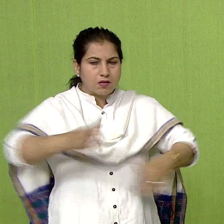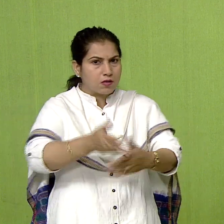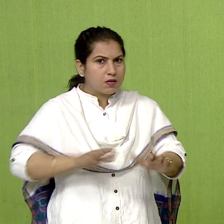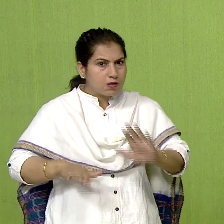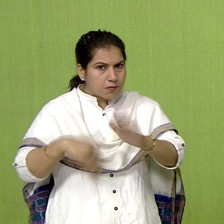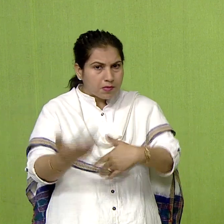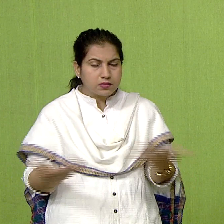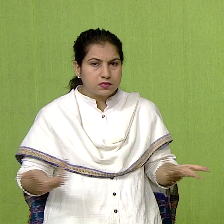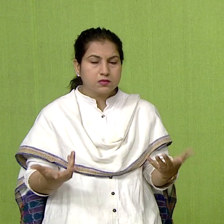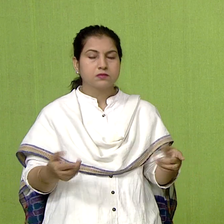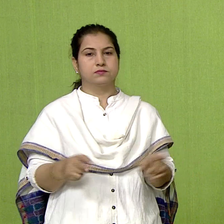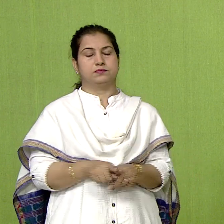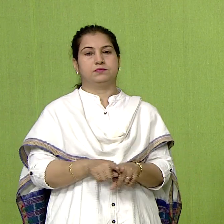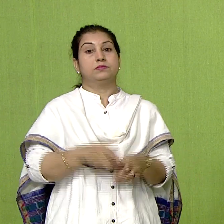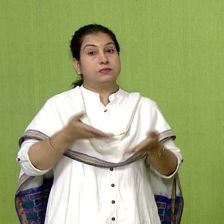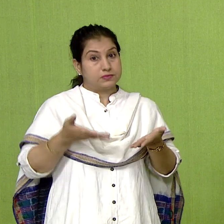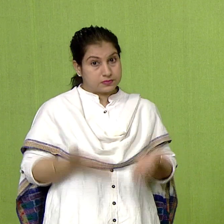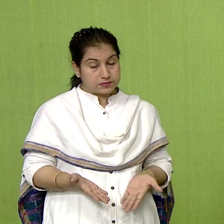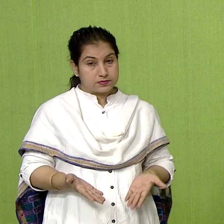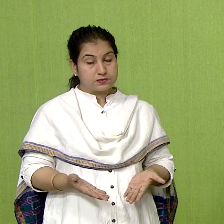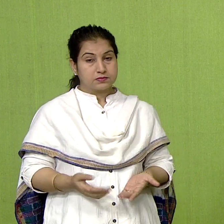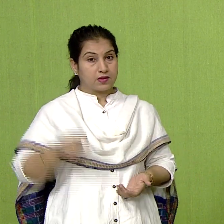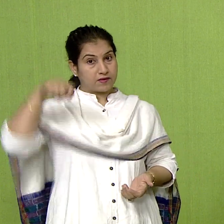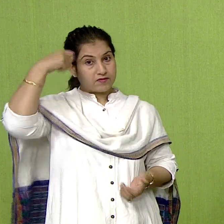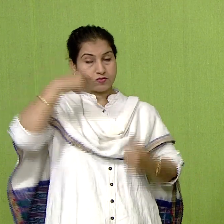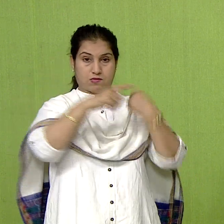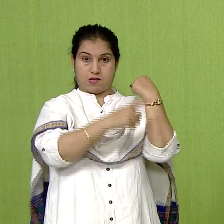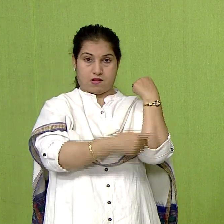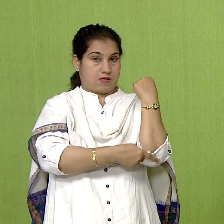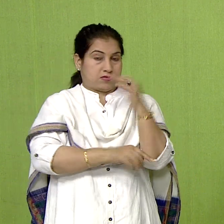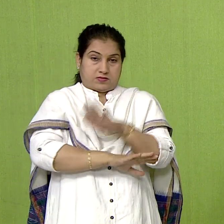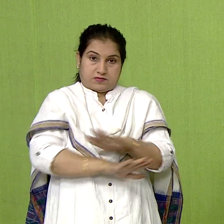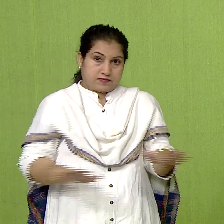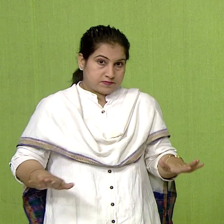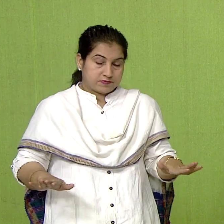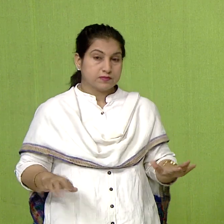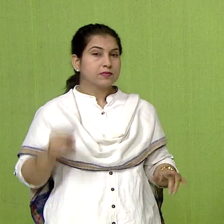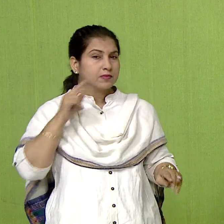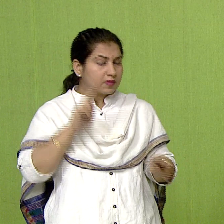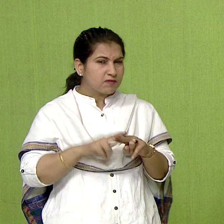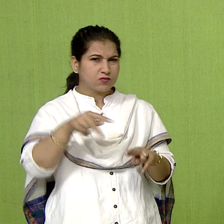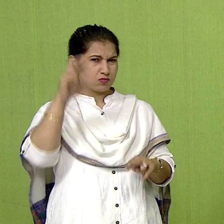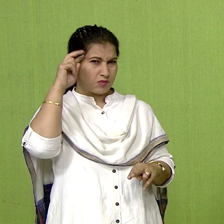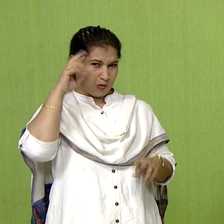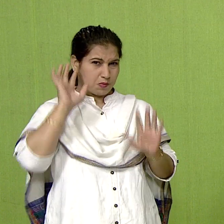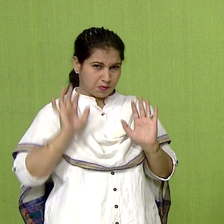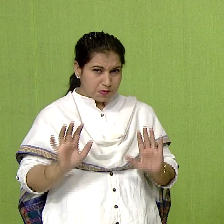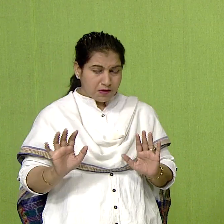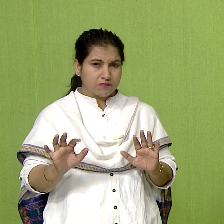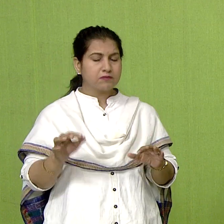Dear learner, with this we come to the end of this lecture. If you have any query,